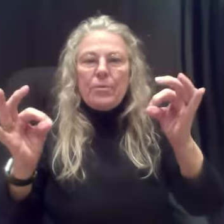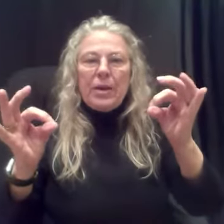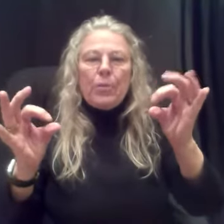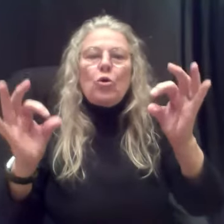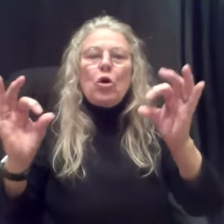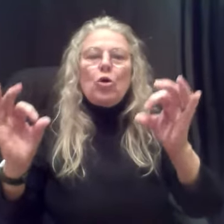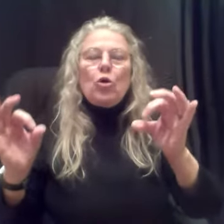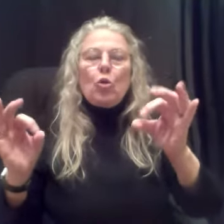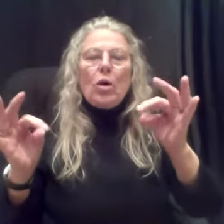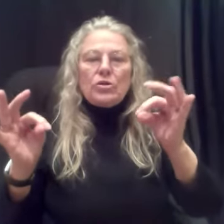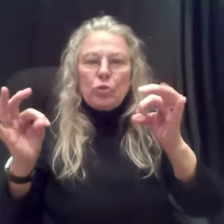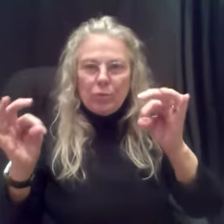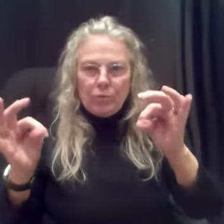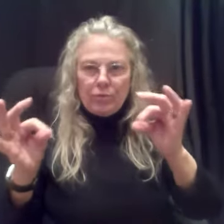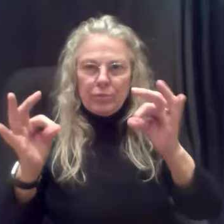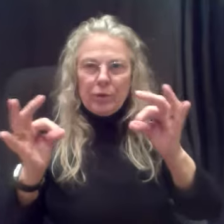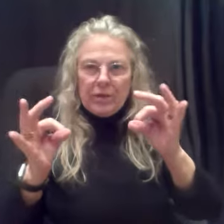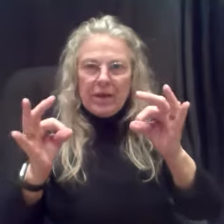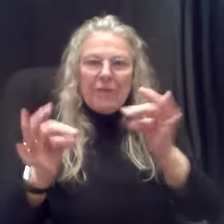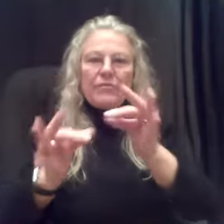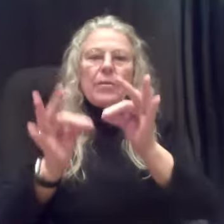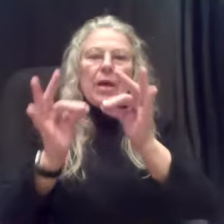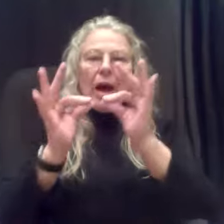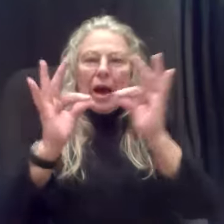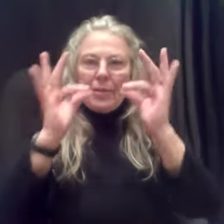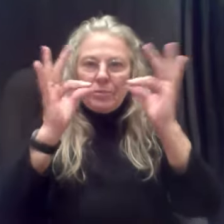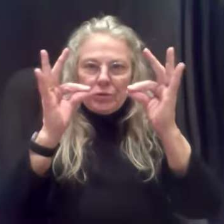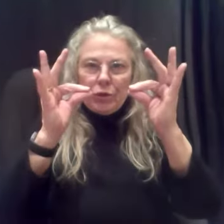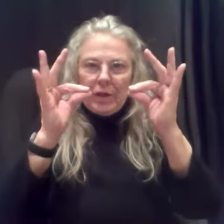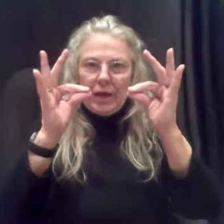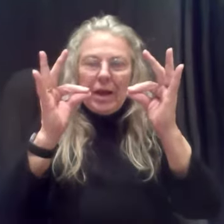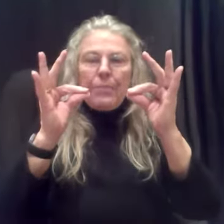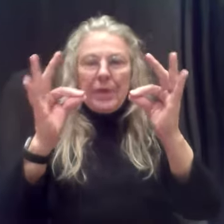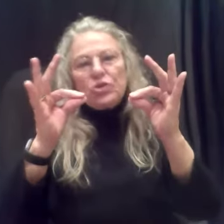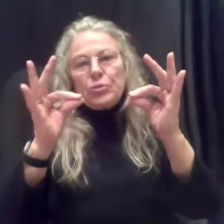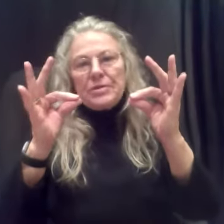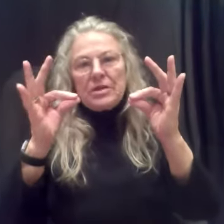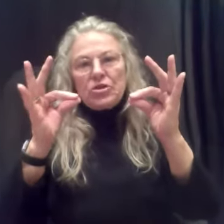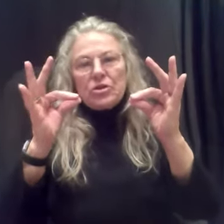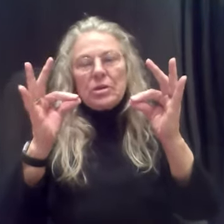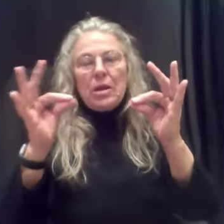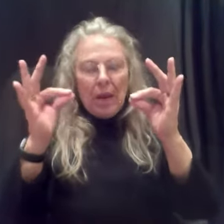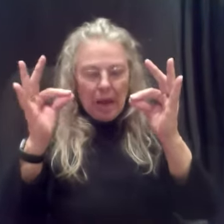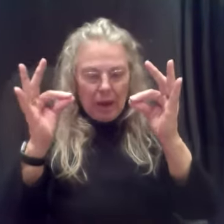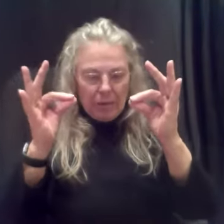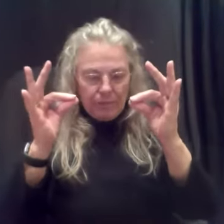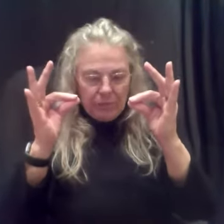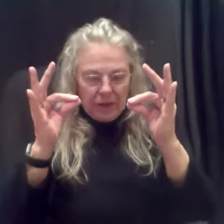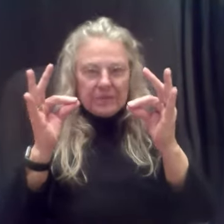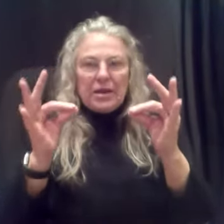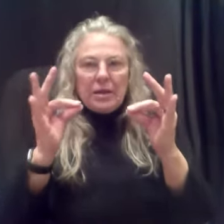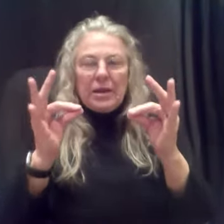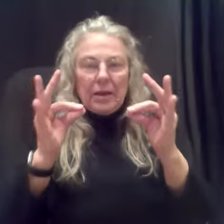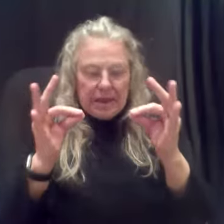people who want to bring the F. I do it in a pinched position. It's a little easier